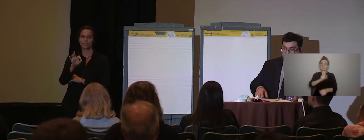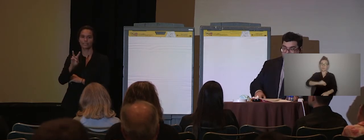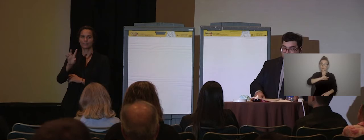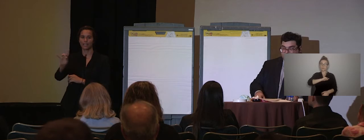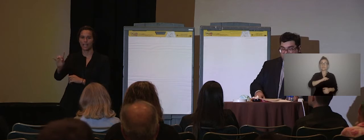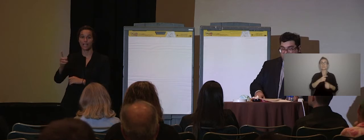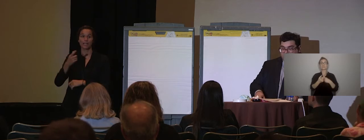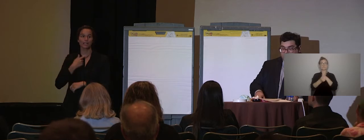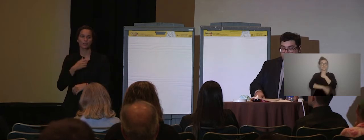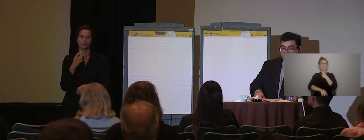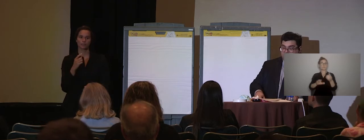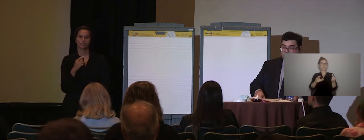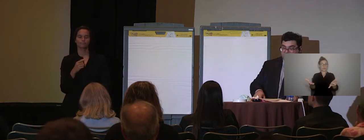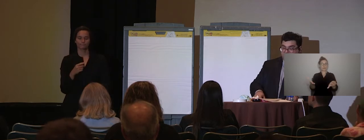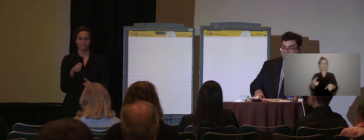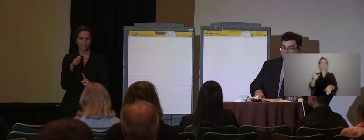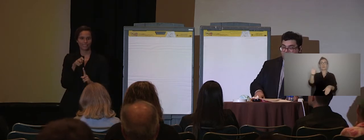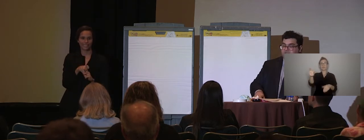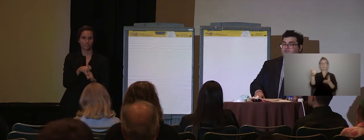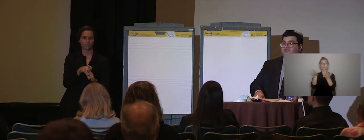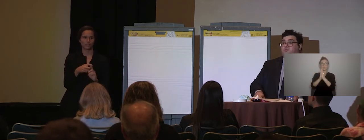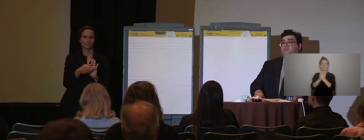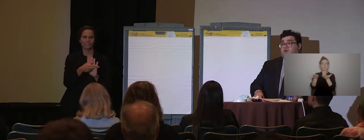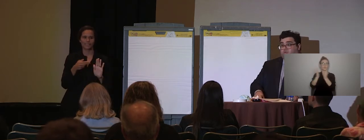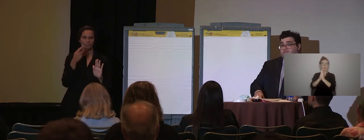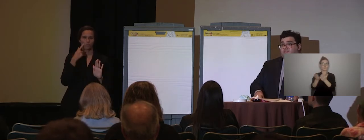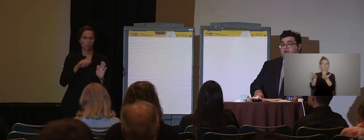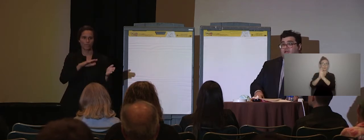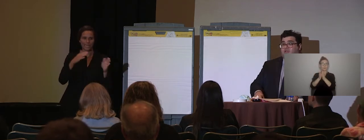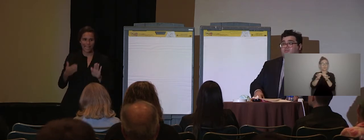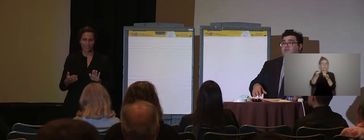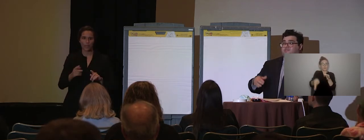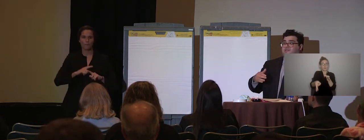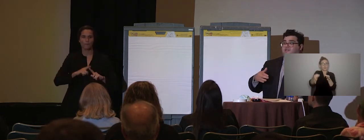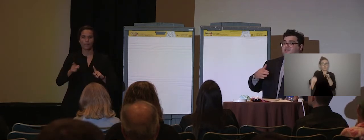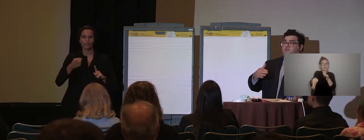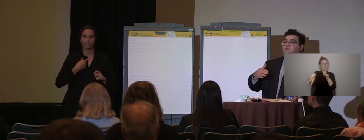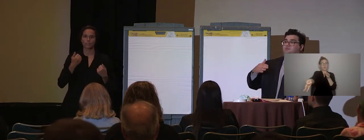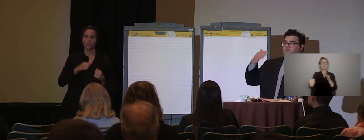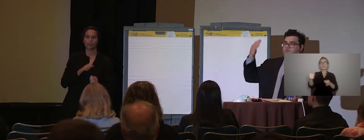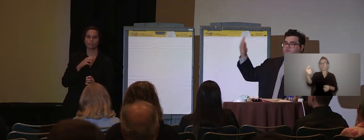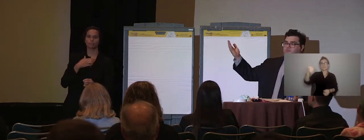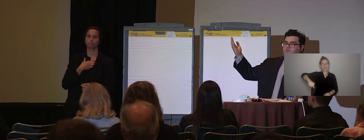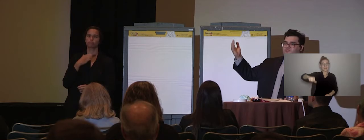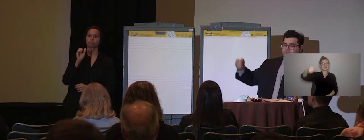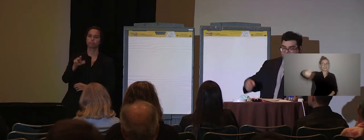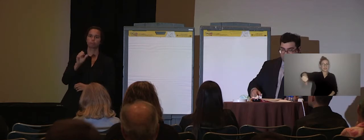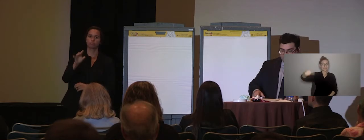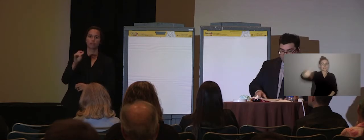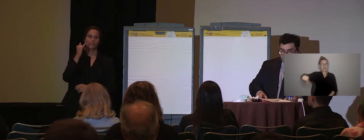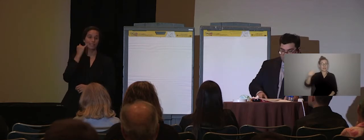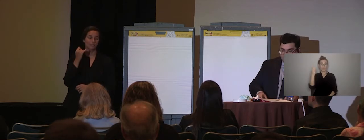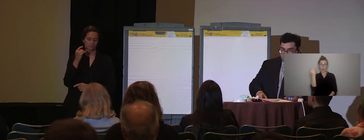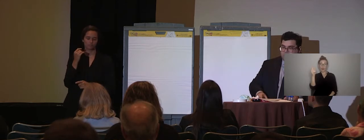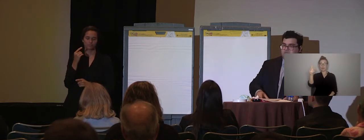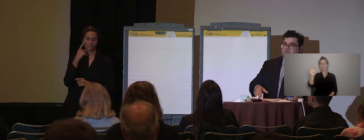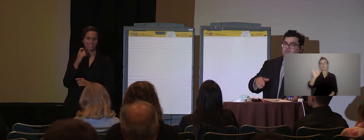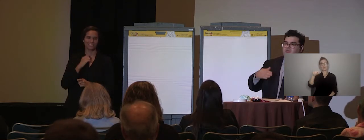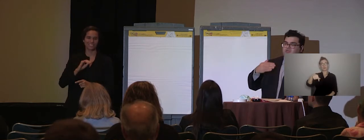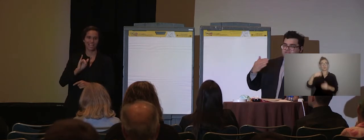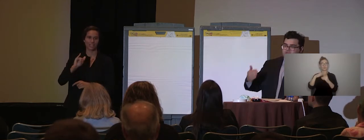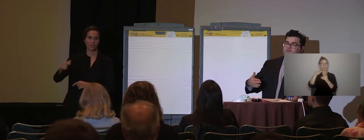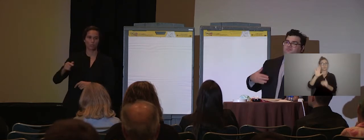multiple times to obtain a stay of execution, but was always denied because his IQ was over 70.